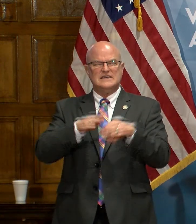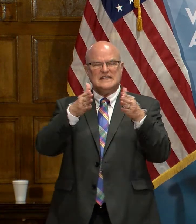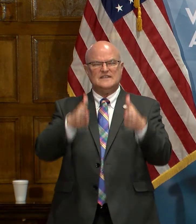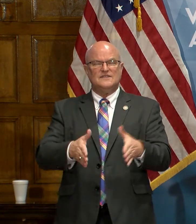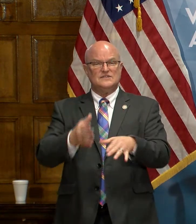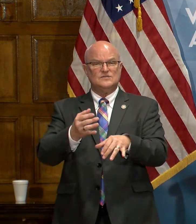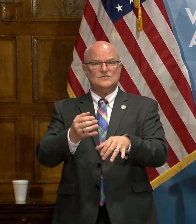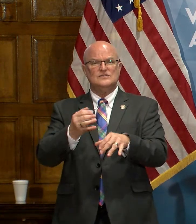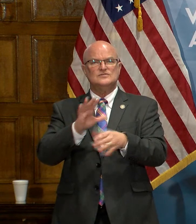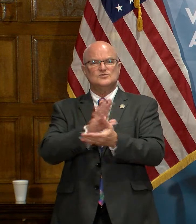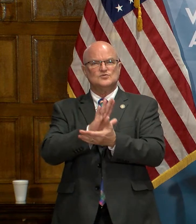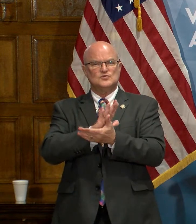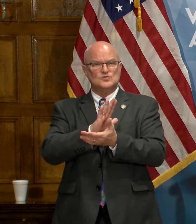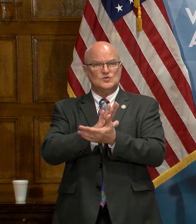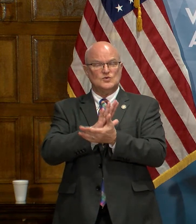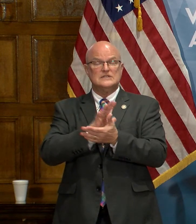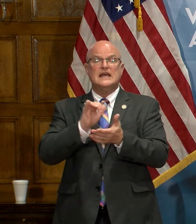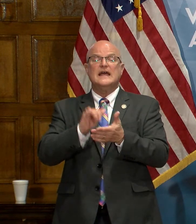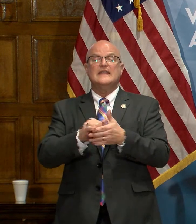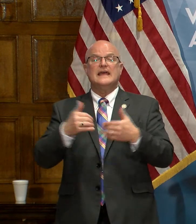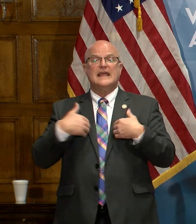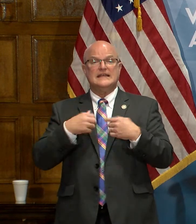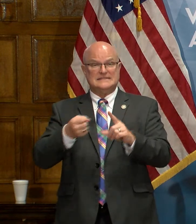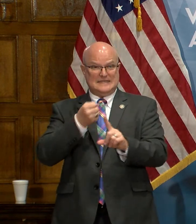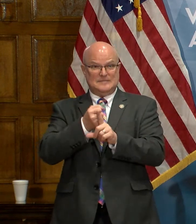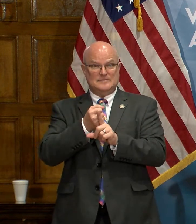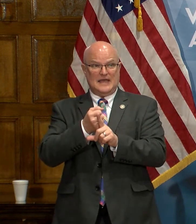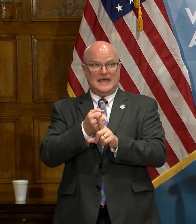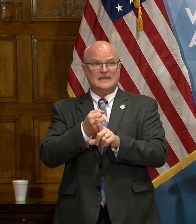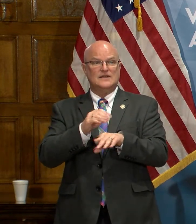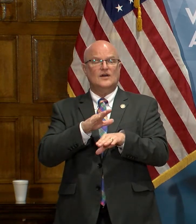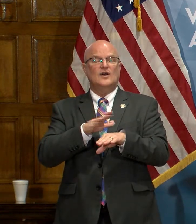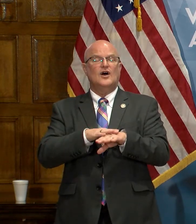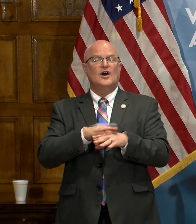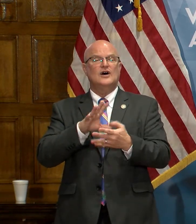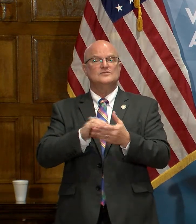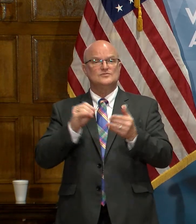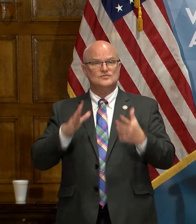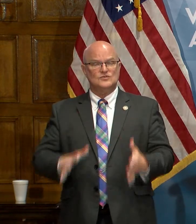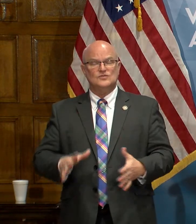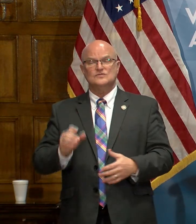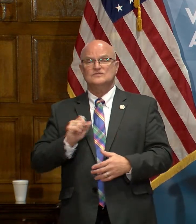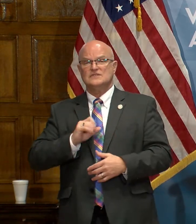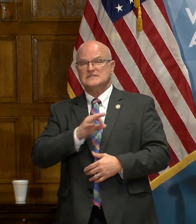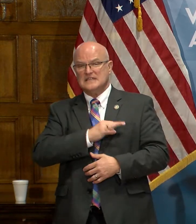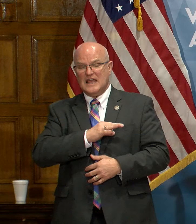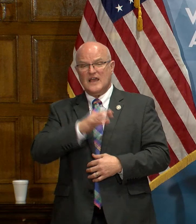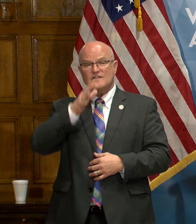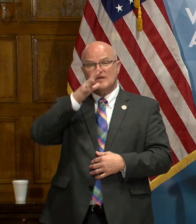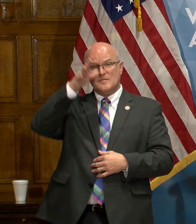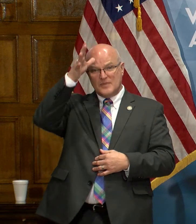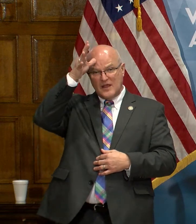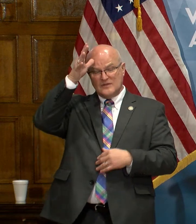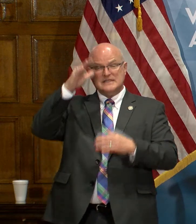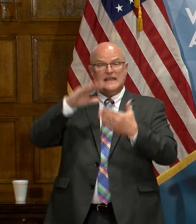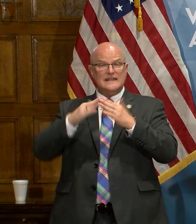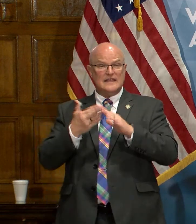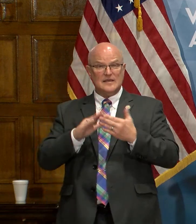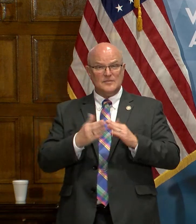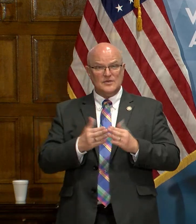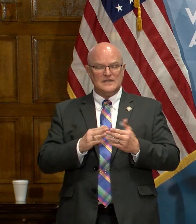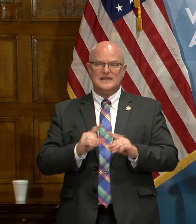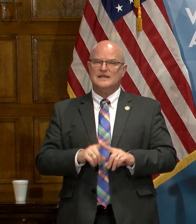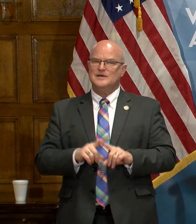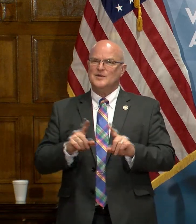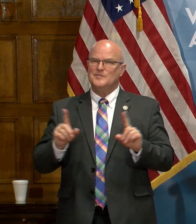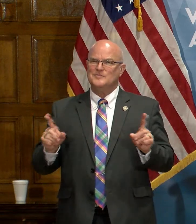individual campuses within schools, and that does have an impact on students, on staff, on parents, and the community.